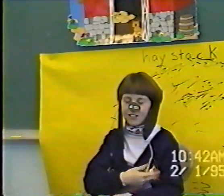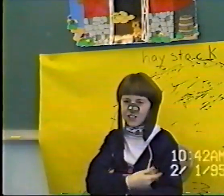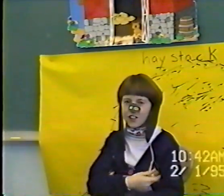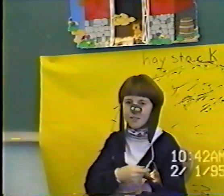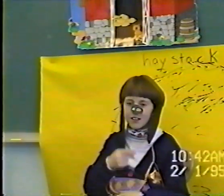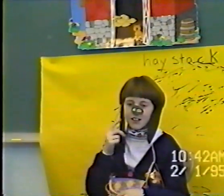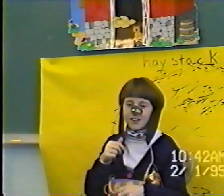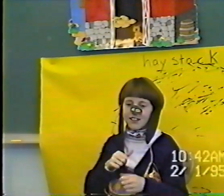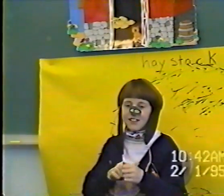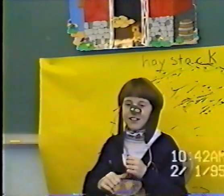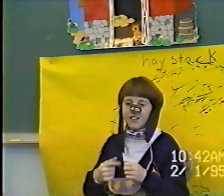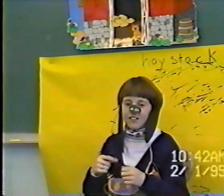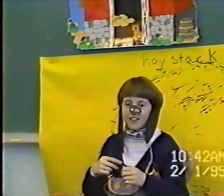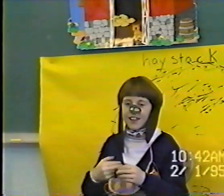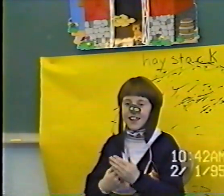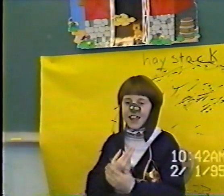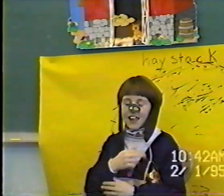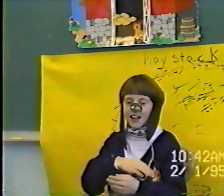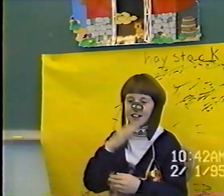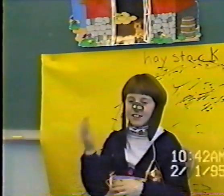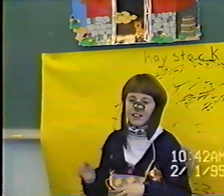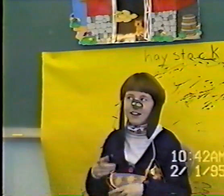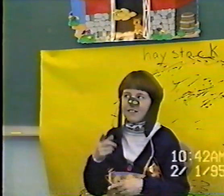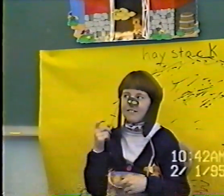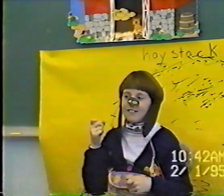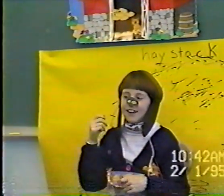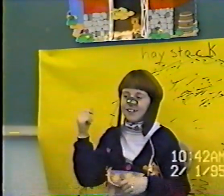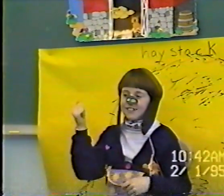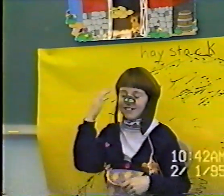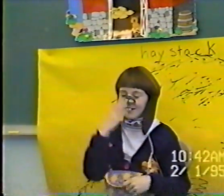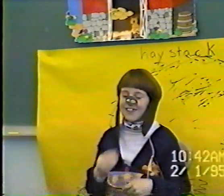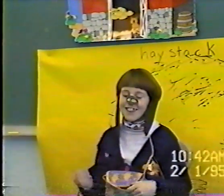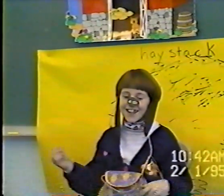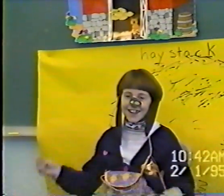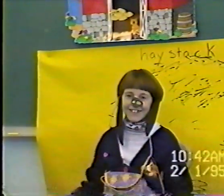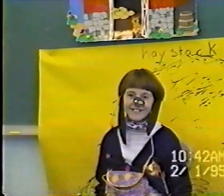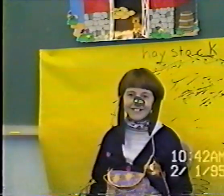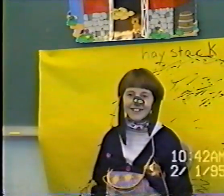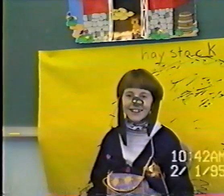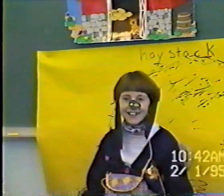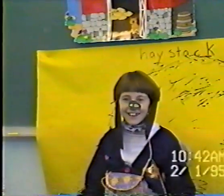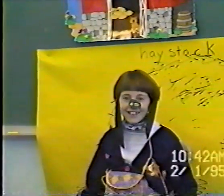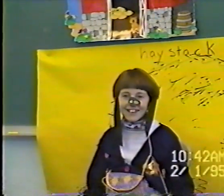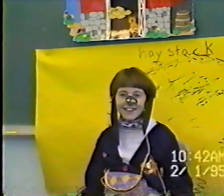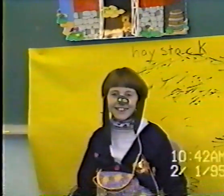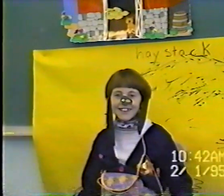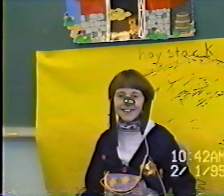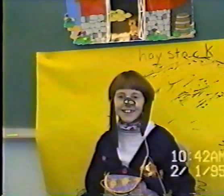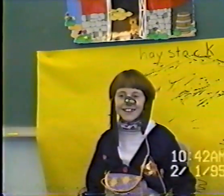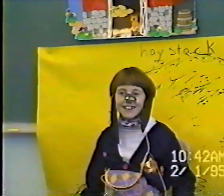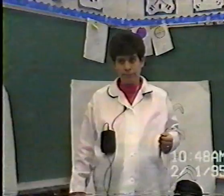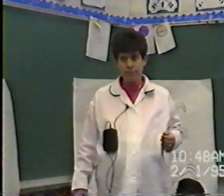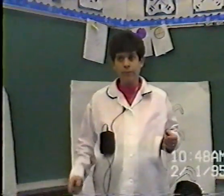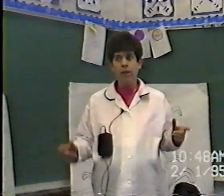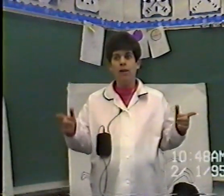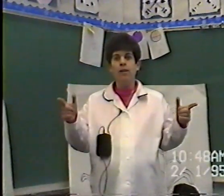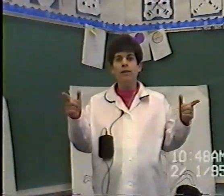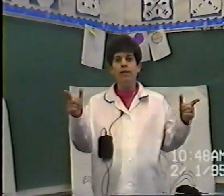Where is the boy who looks after the sheep? He's under the haystack, fast asleep.